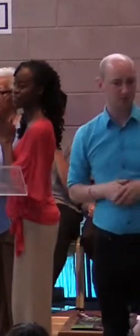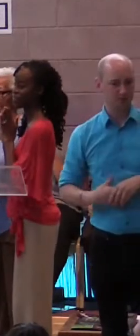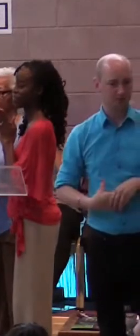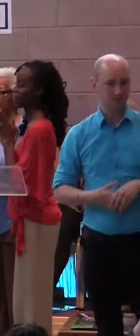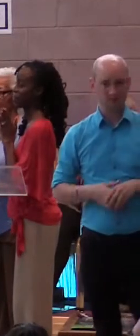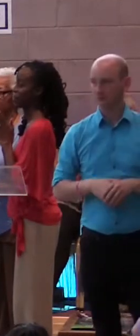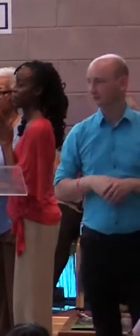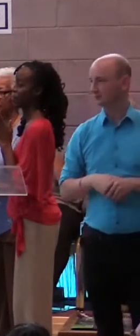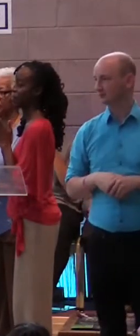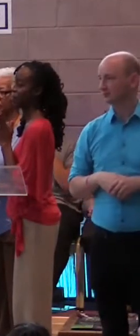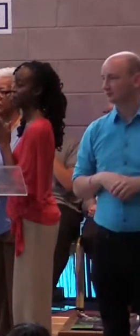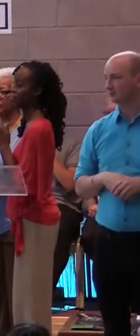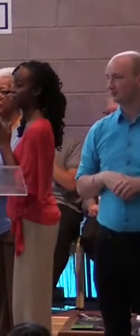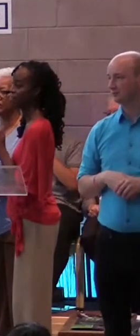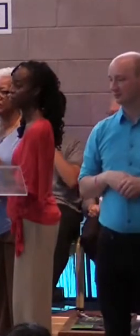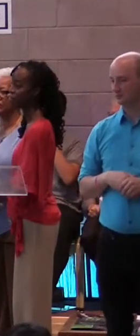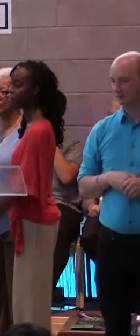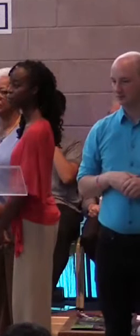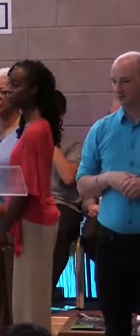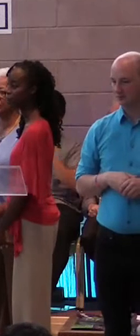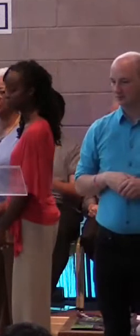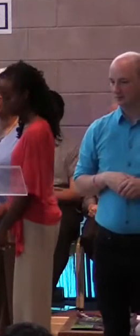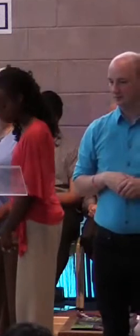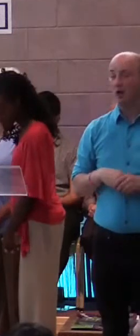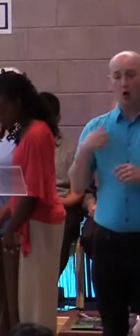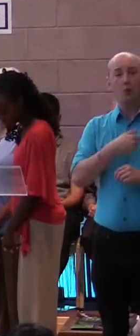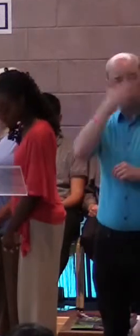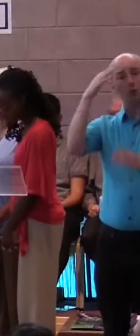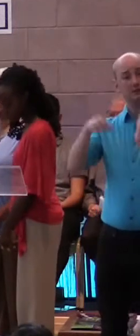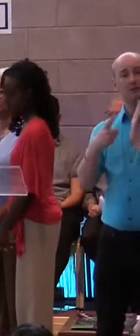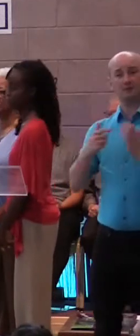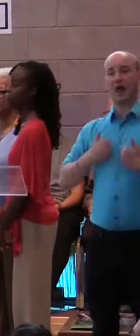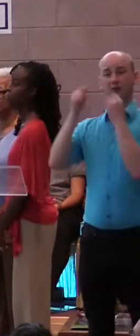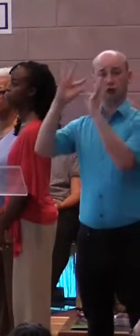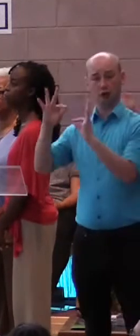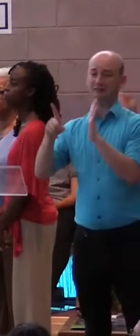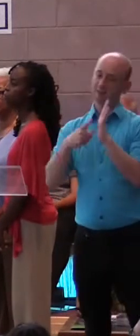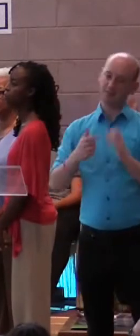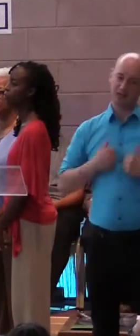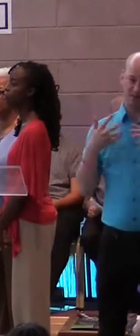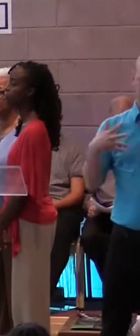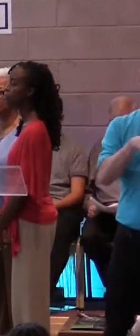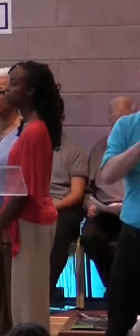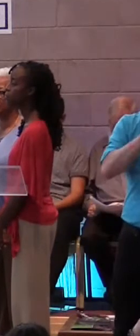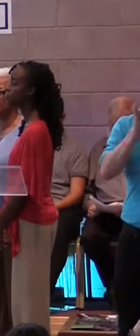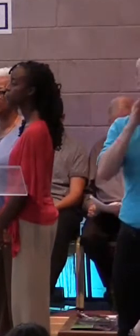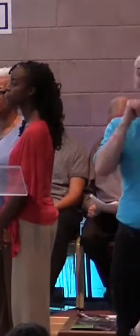It wasn't always going to be sunshine. Sometimes it was going to be some rain. But if we didn't have the rain, we couldn't